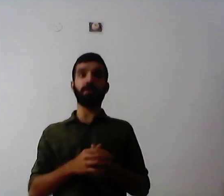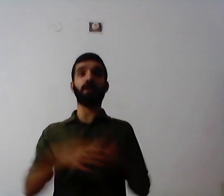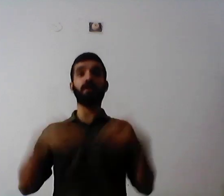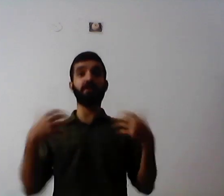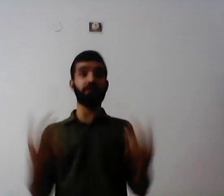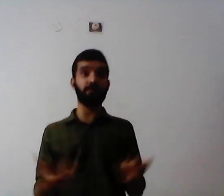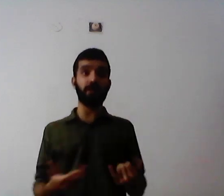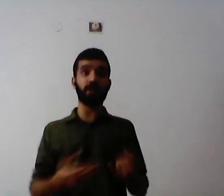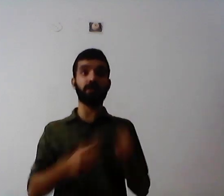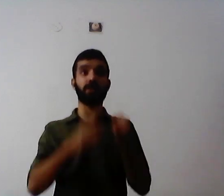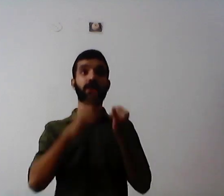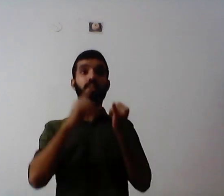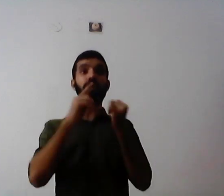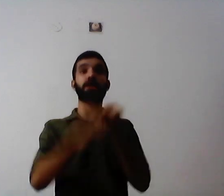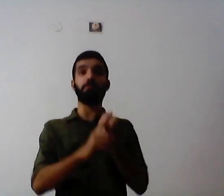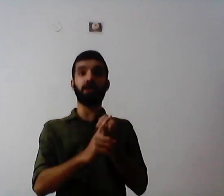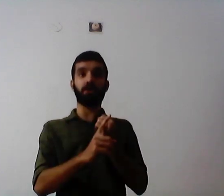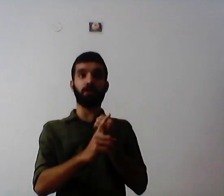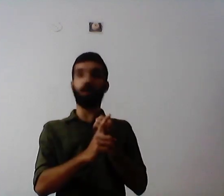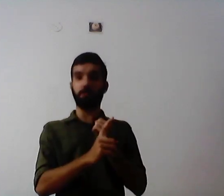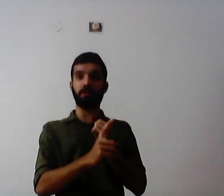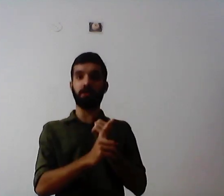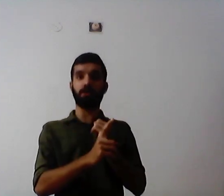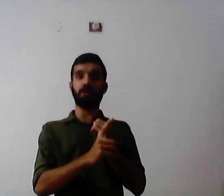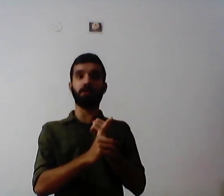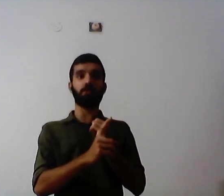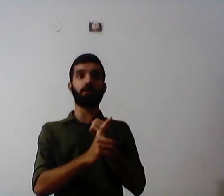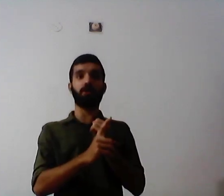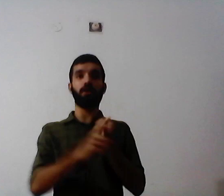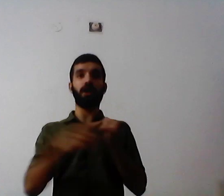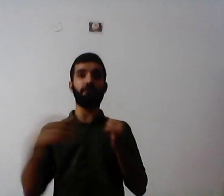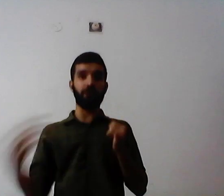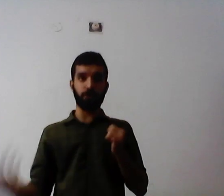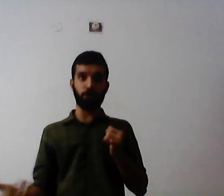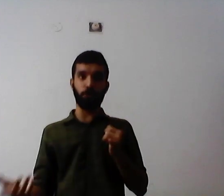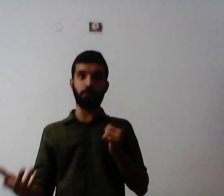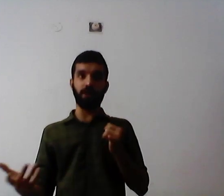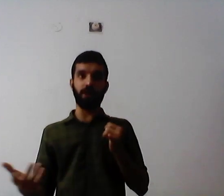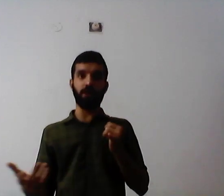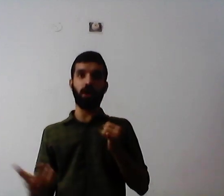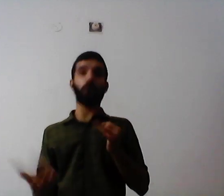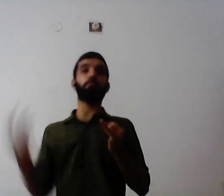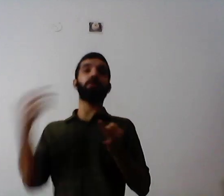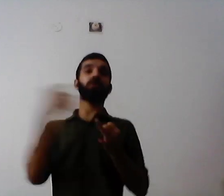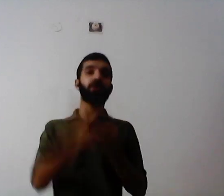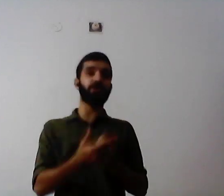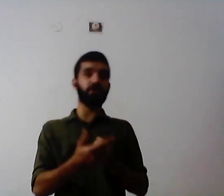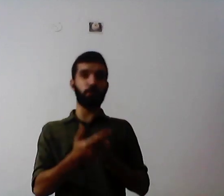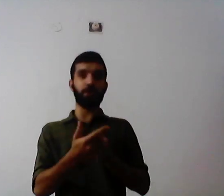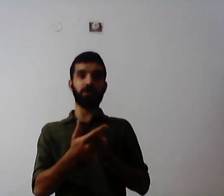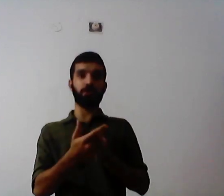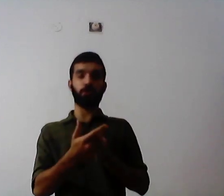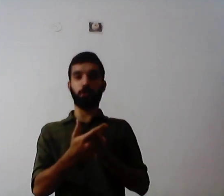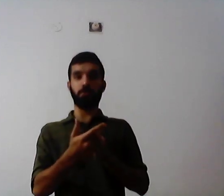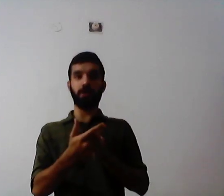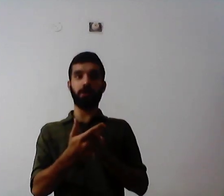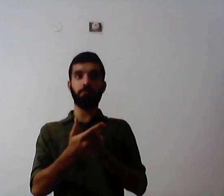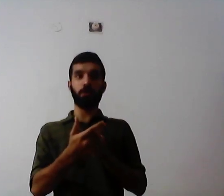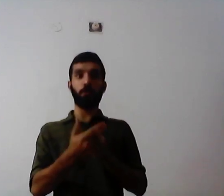are different factors like temperature, how temperature is gonna affect solubility, how pressure is influencing solubility, or is